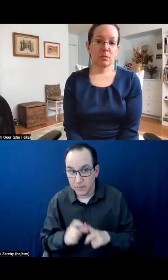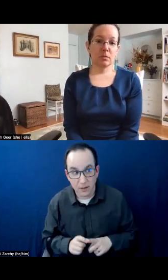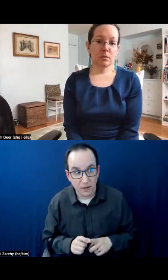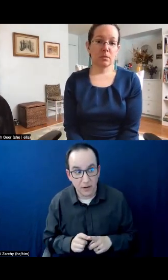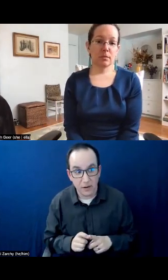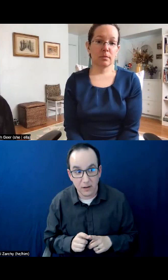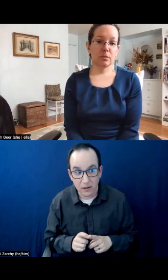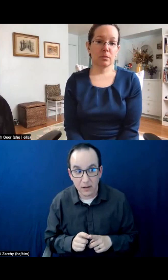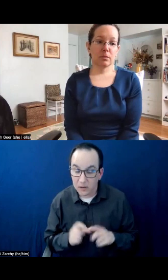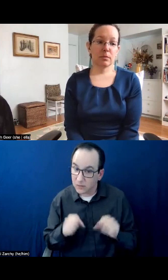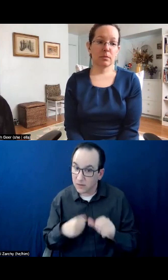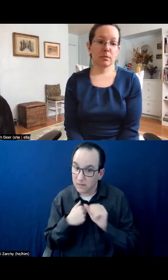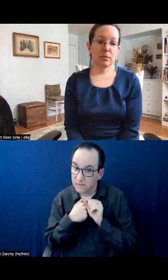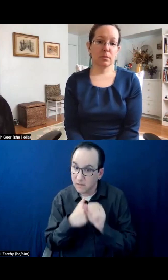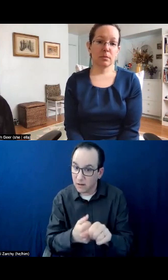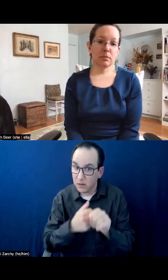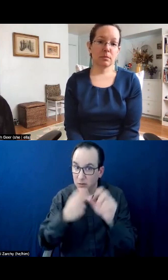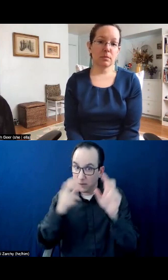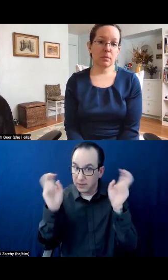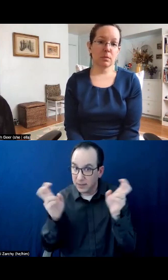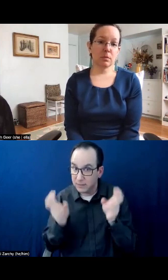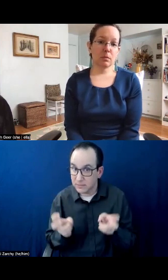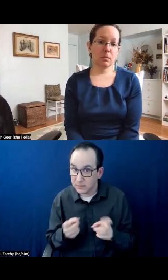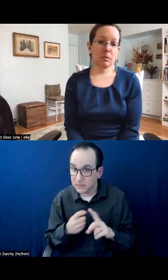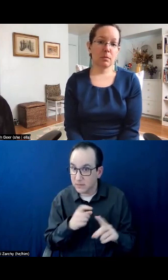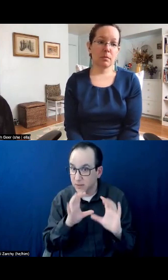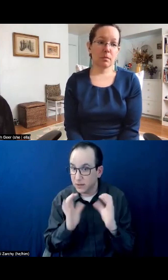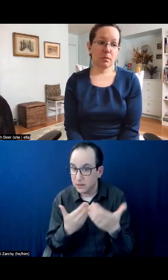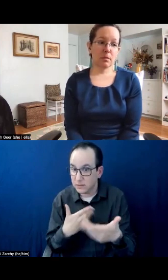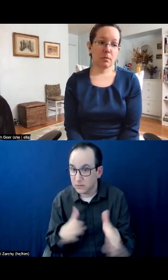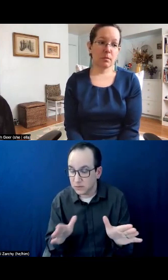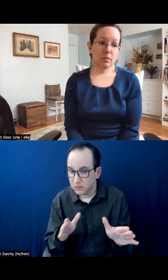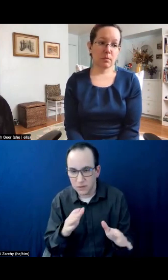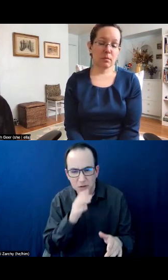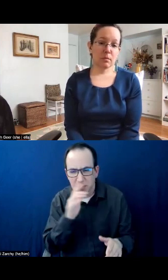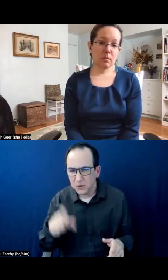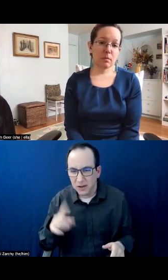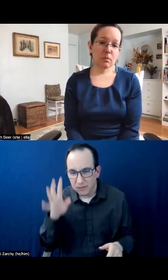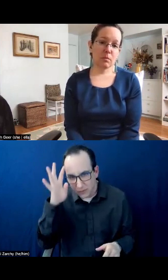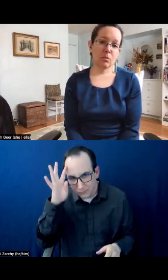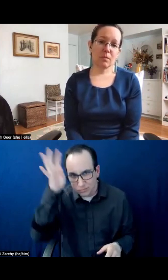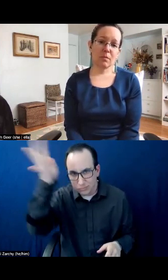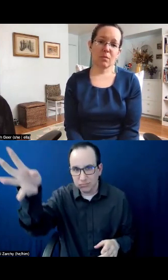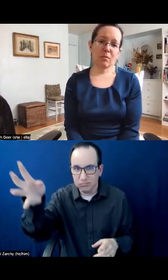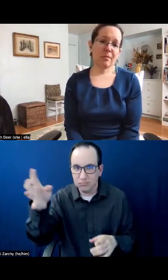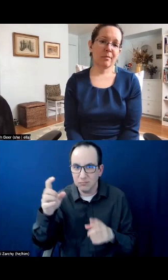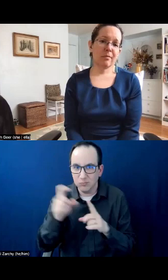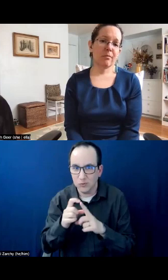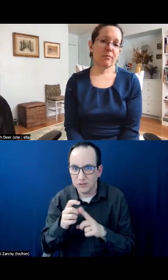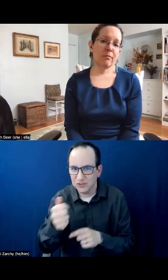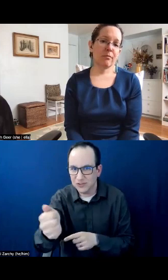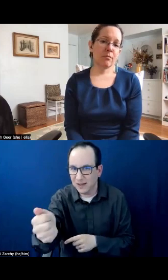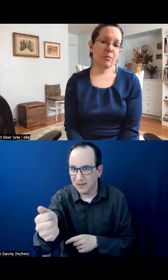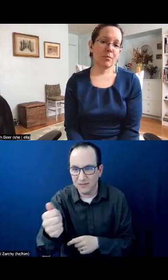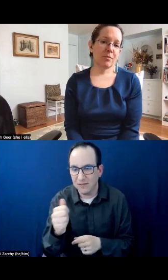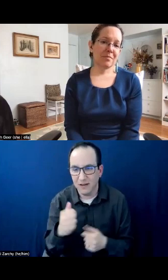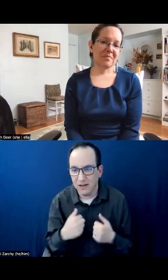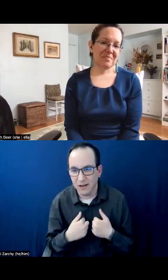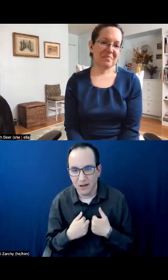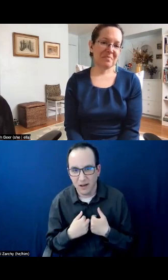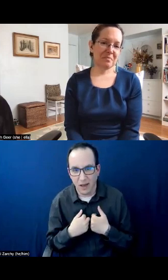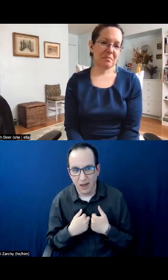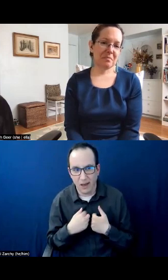So if you are working on vocabulary, you can follow different themes that are going on in the classroom. You don't have